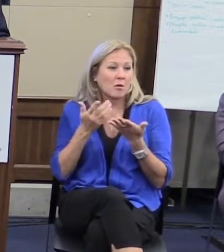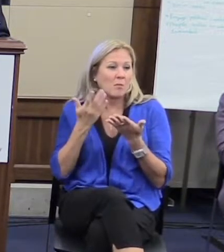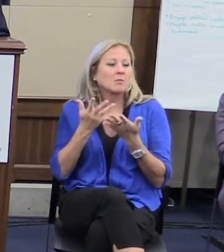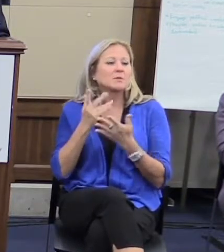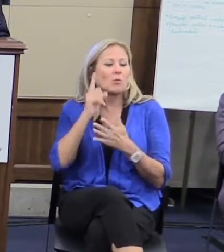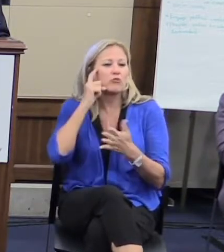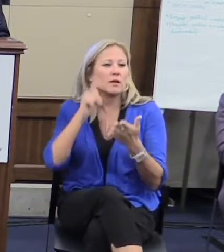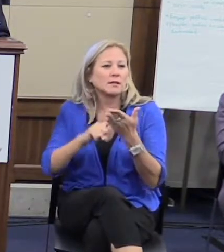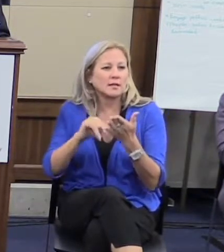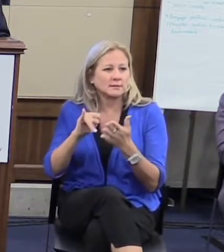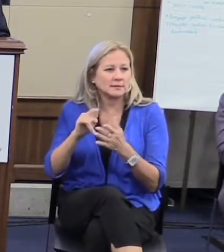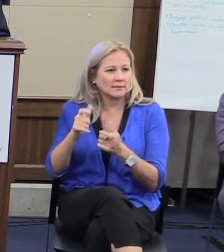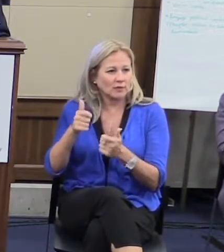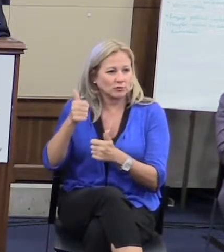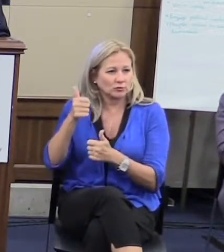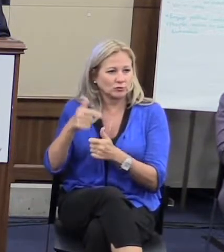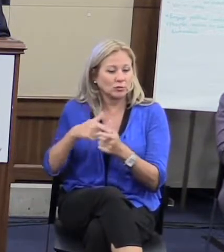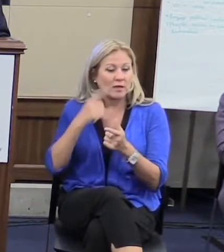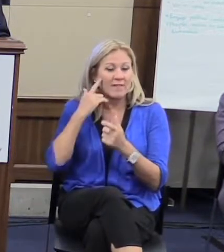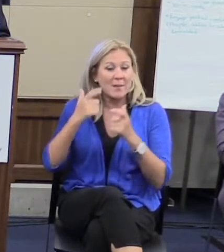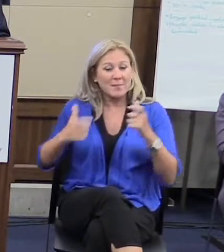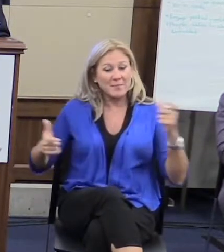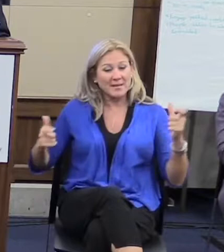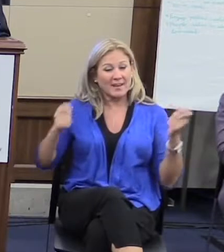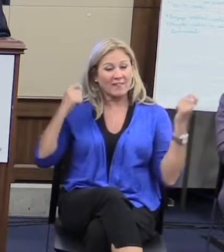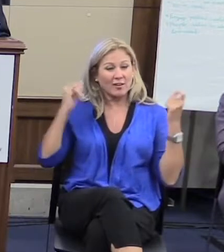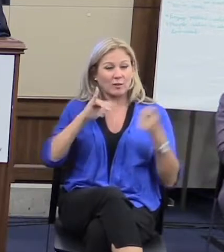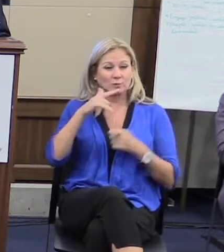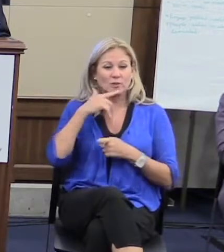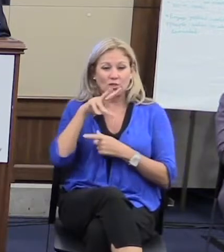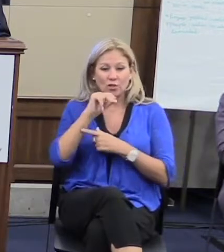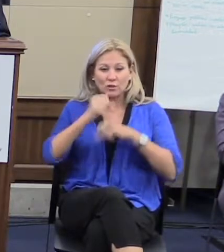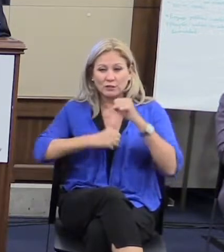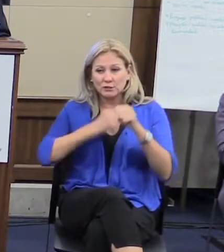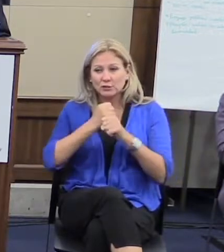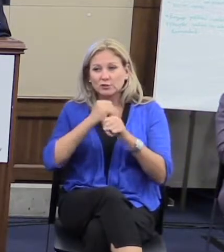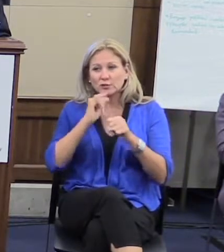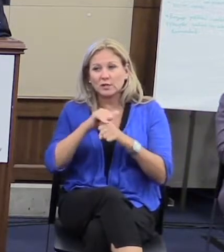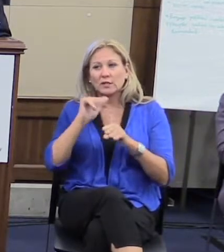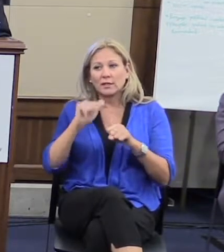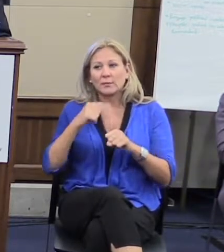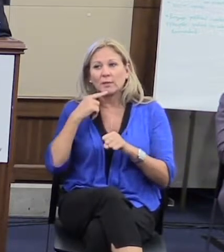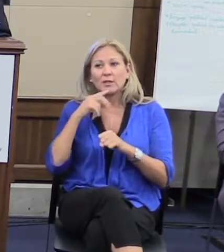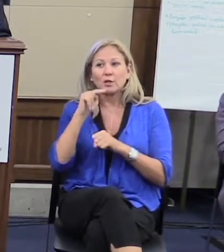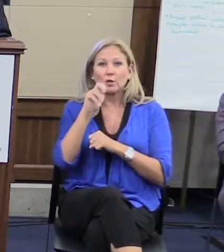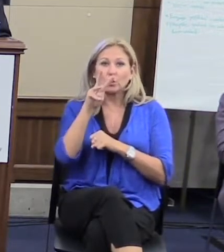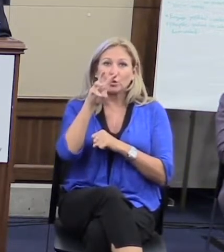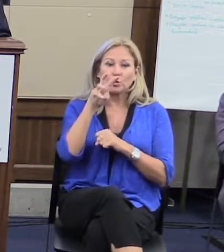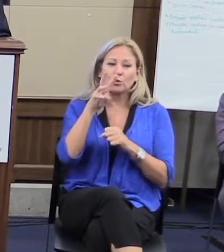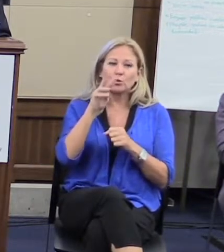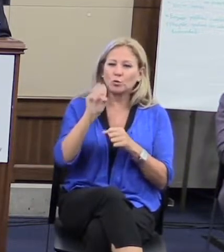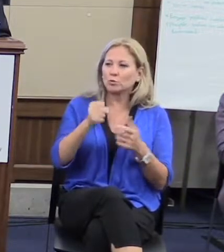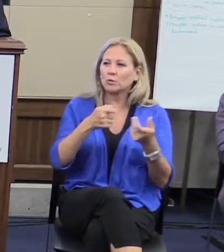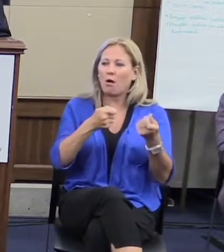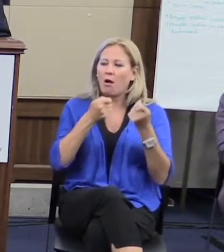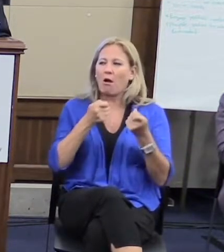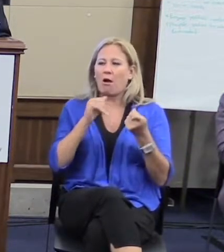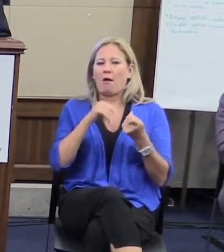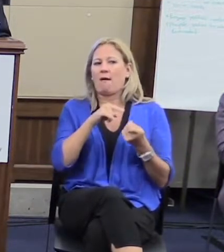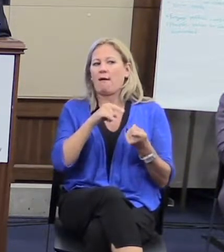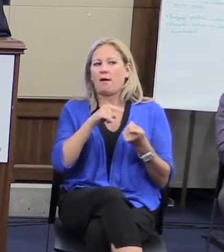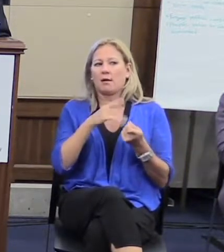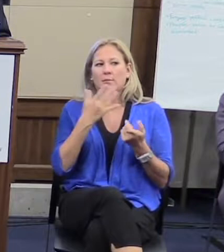up. When it's a bigger anniversary or like 30 years, that can be a news hook of why someone might be interested